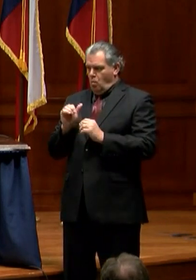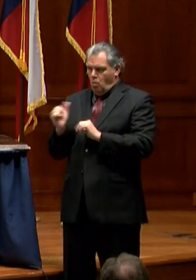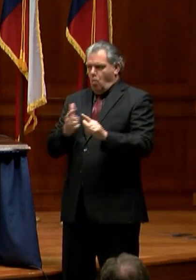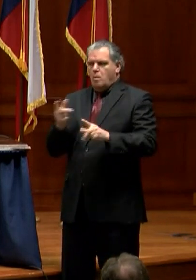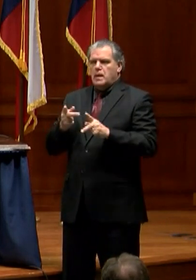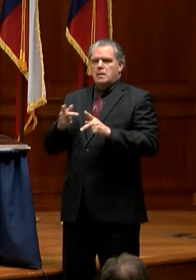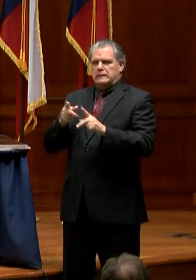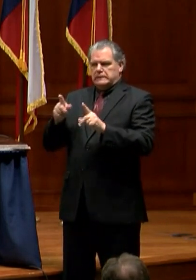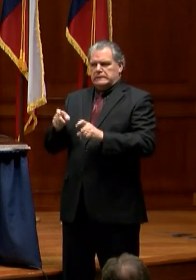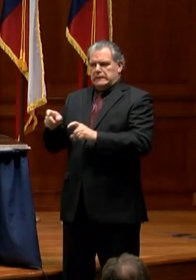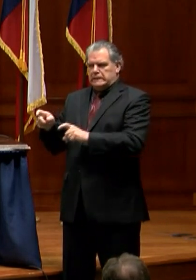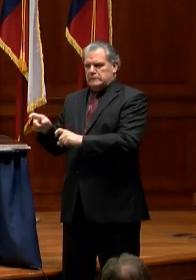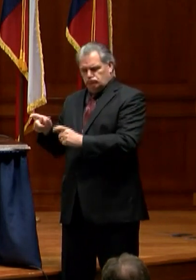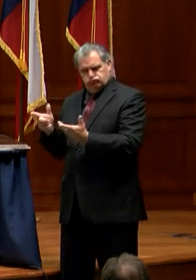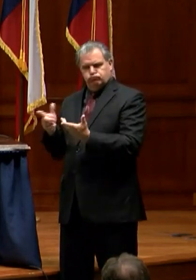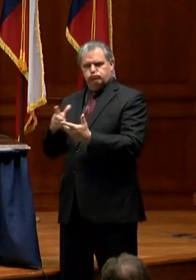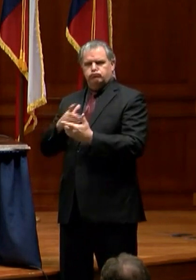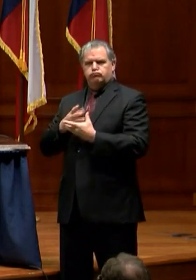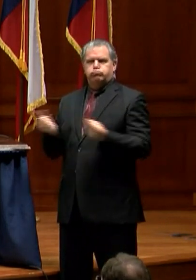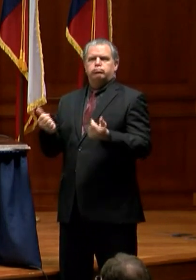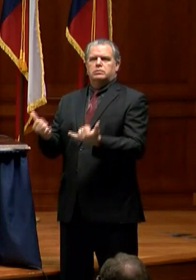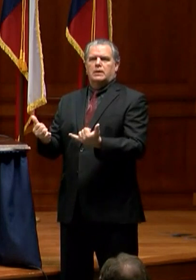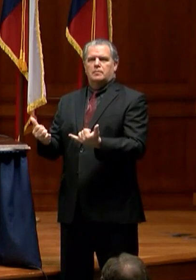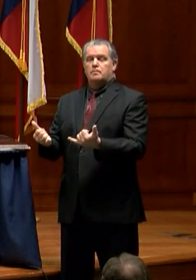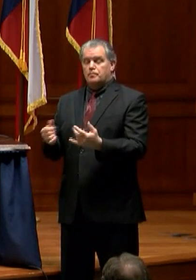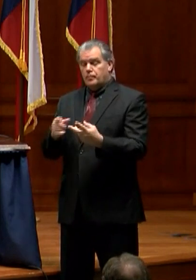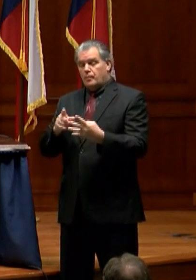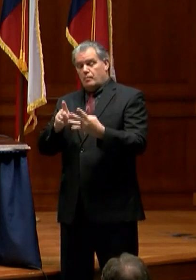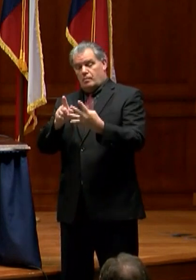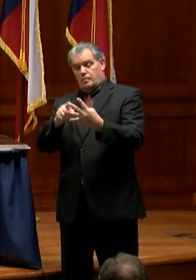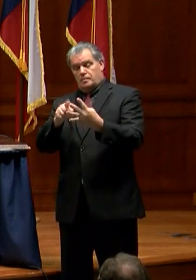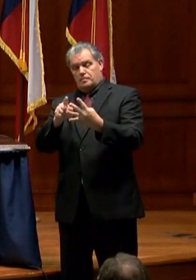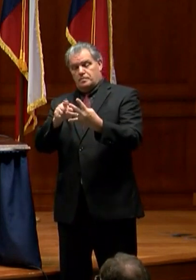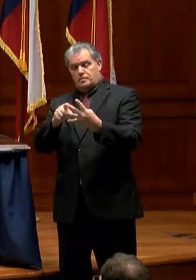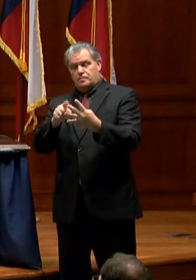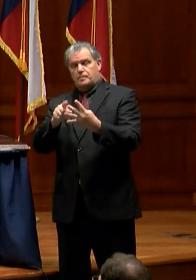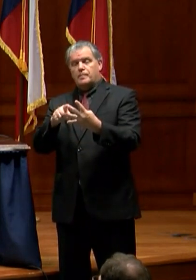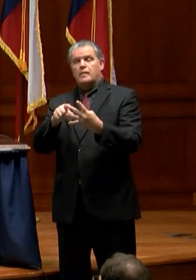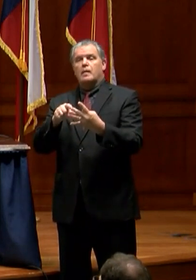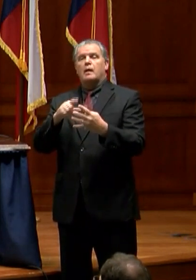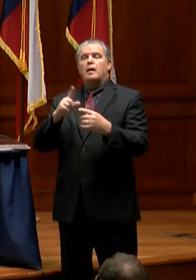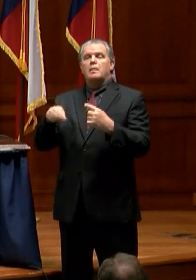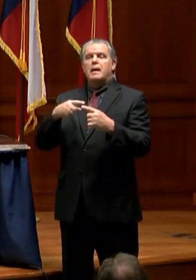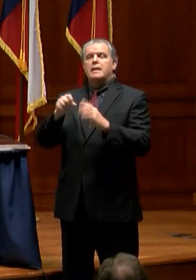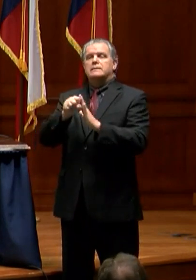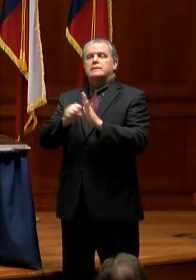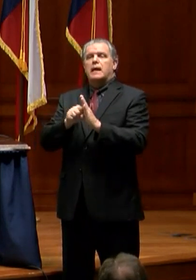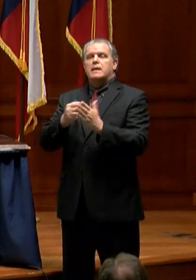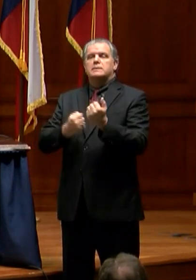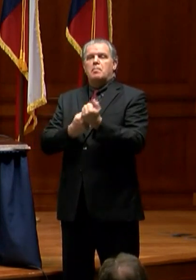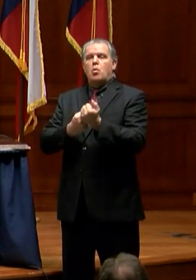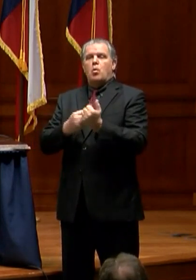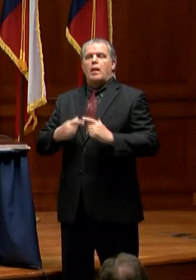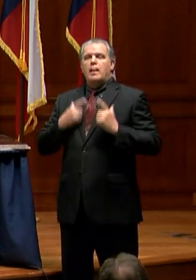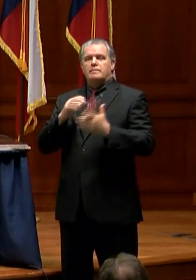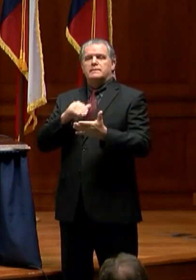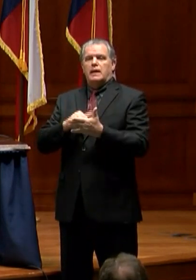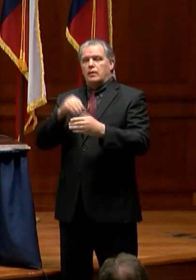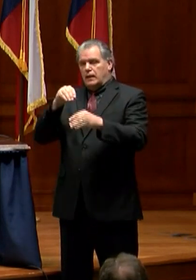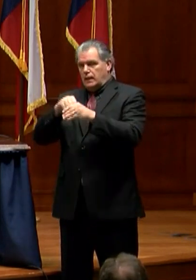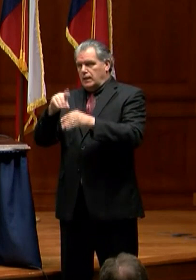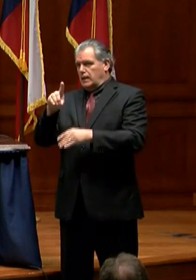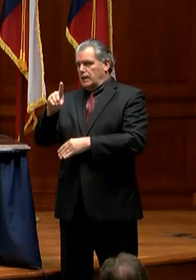for COVID-19. Another one that we dealt with concerns the State Supporting Living Center in